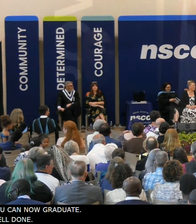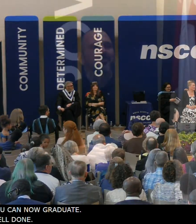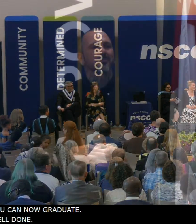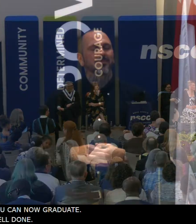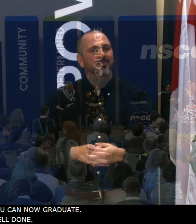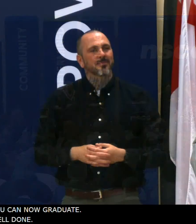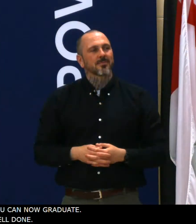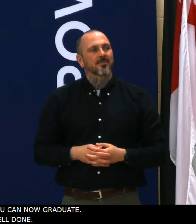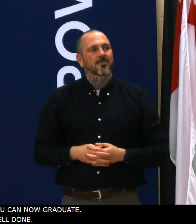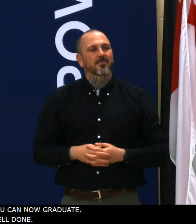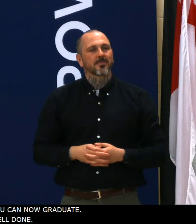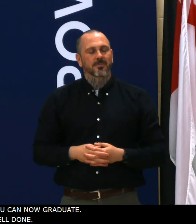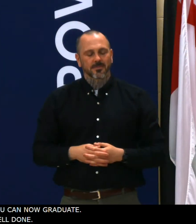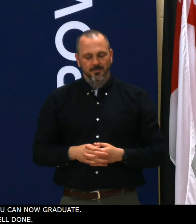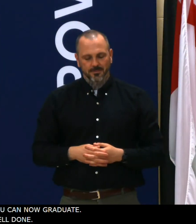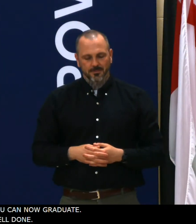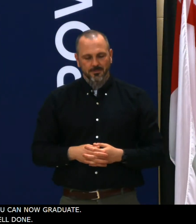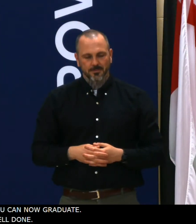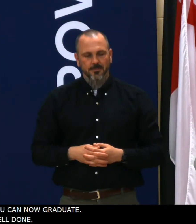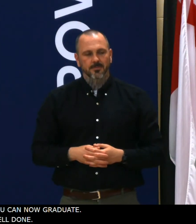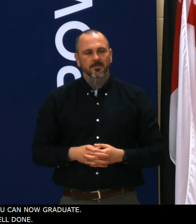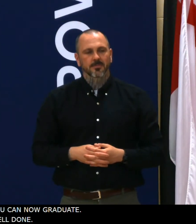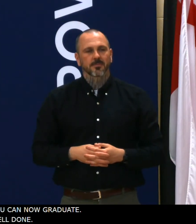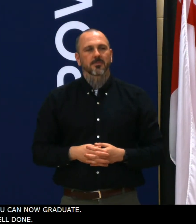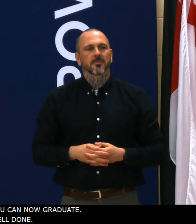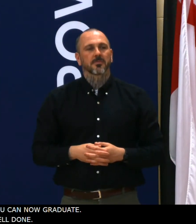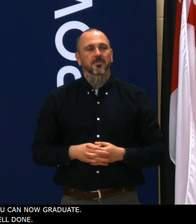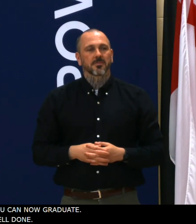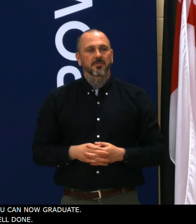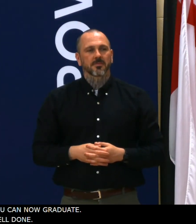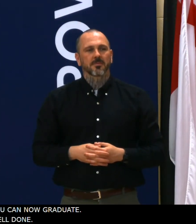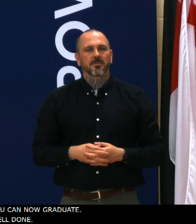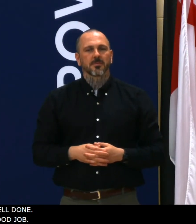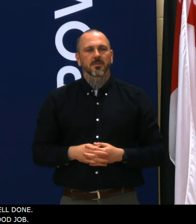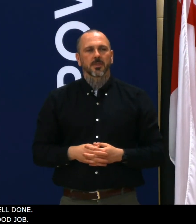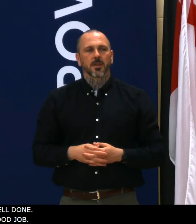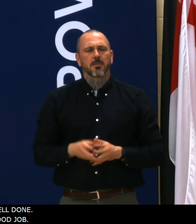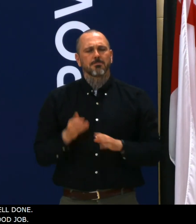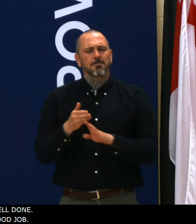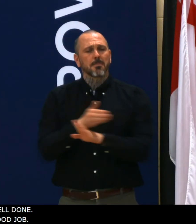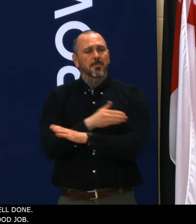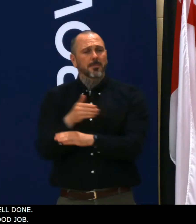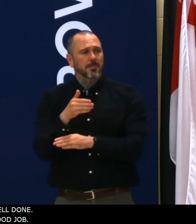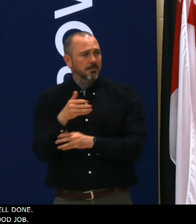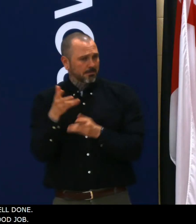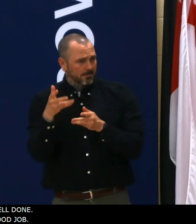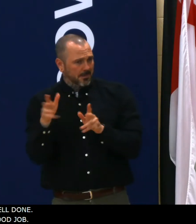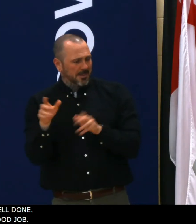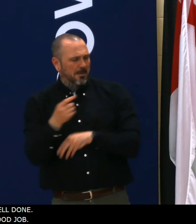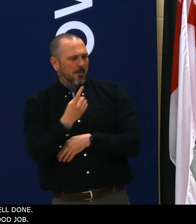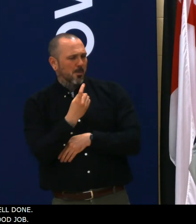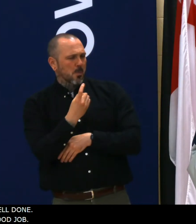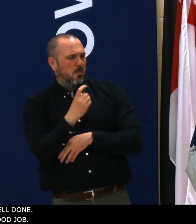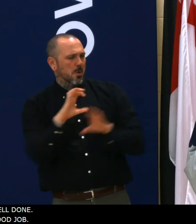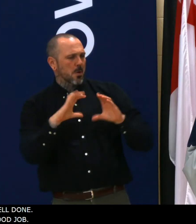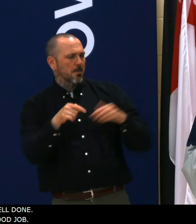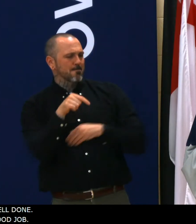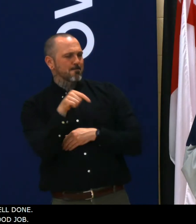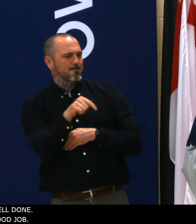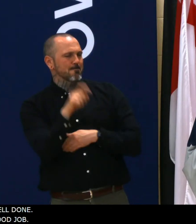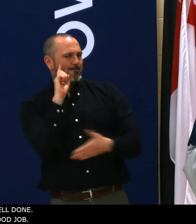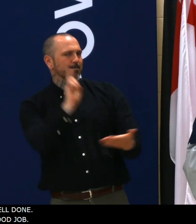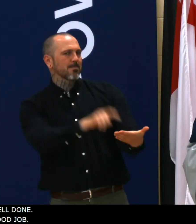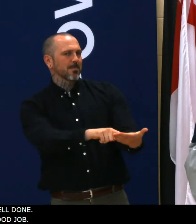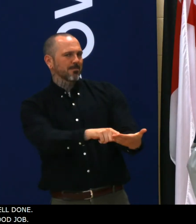And before I conclude, there's one other important group of individuals joining us this afternoon that I'd like to take a moment to